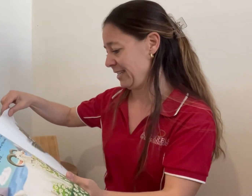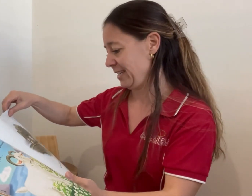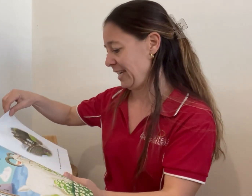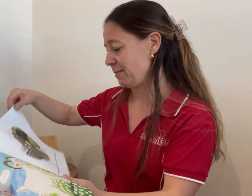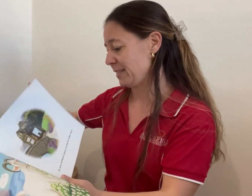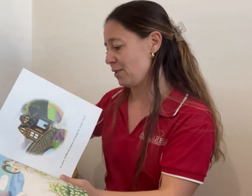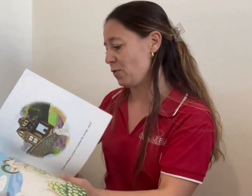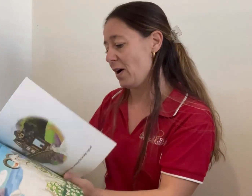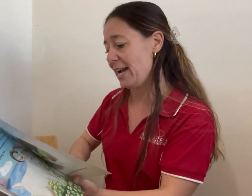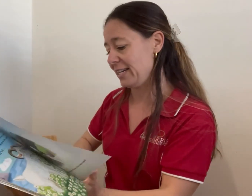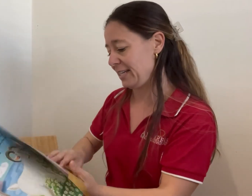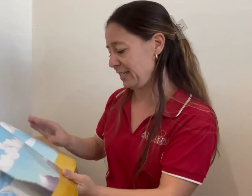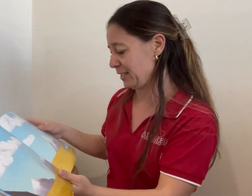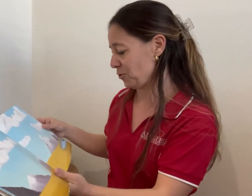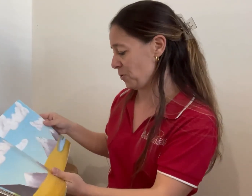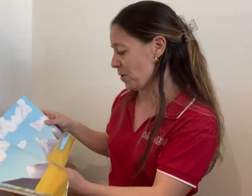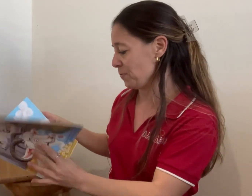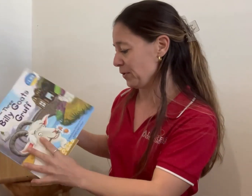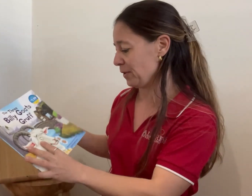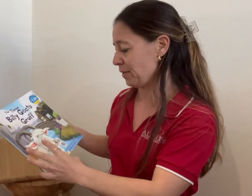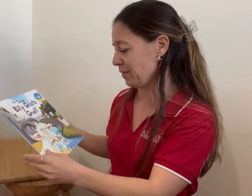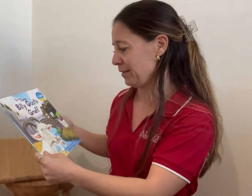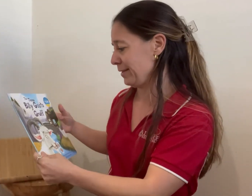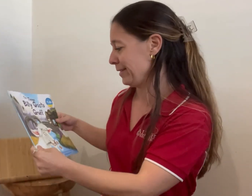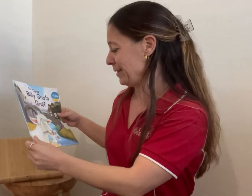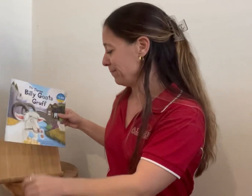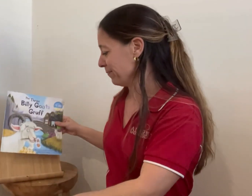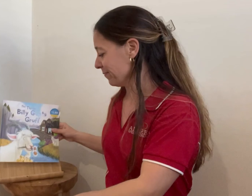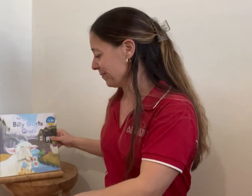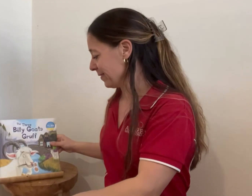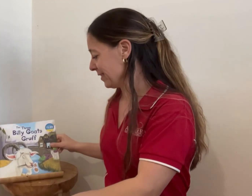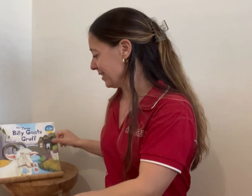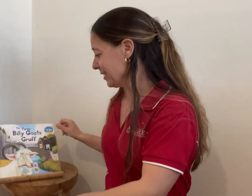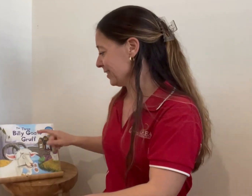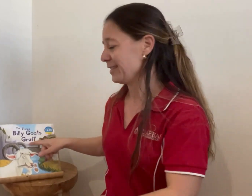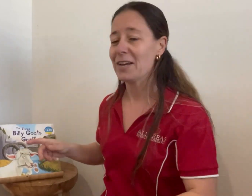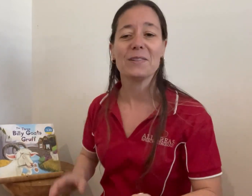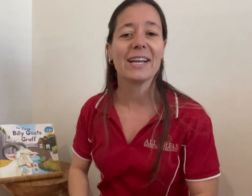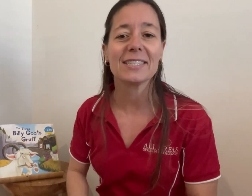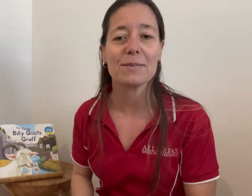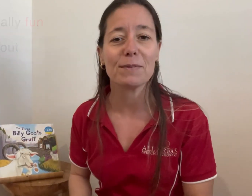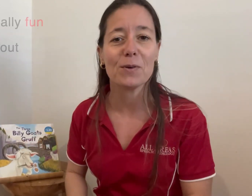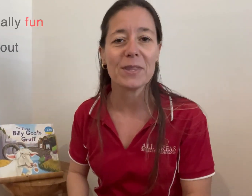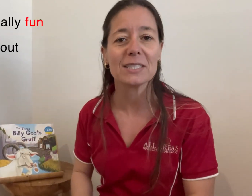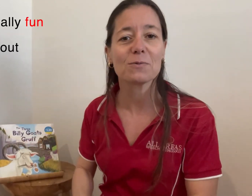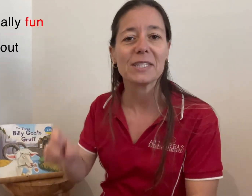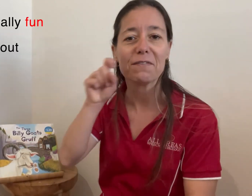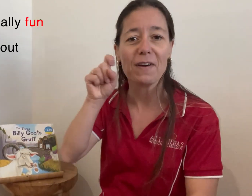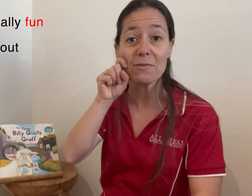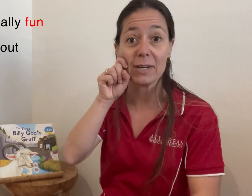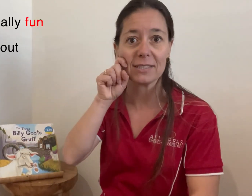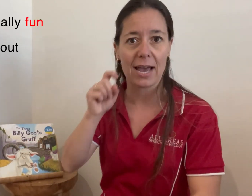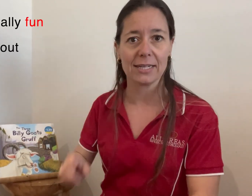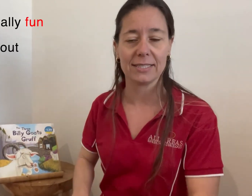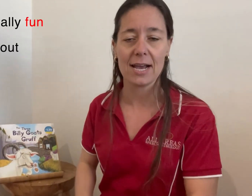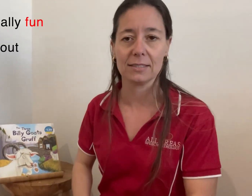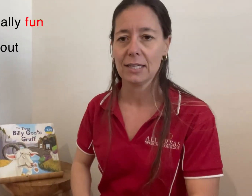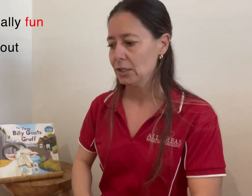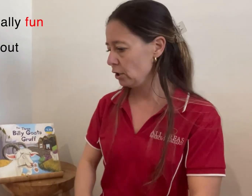He was quiet in his troll booth. So, like I said before, that's a really fun one to act out. You might